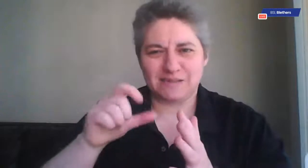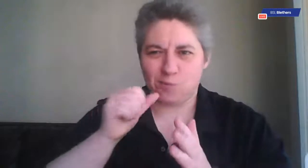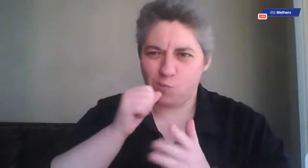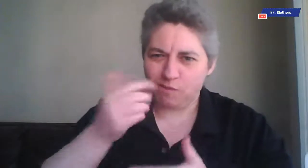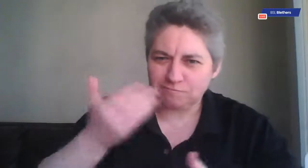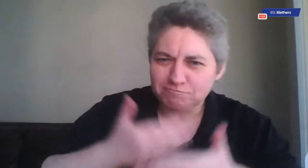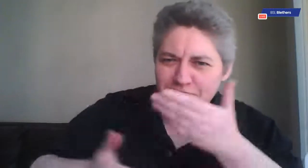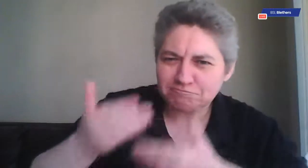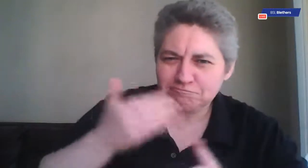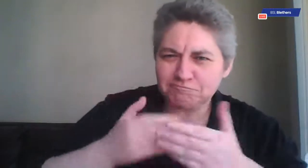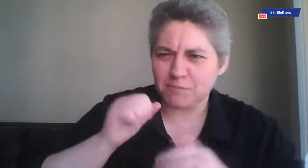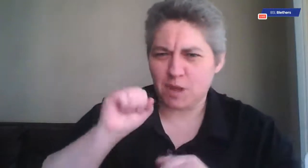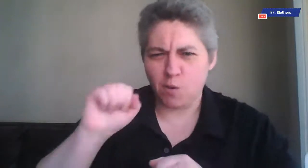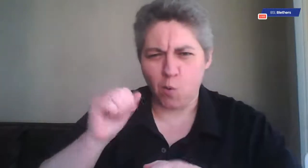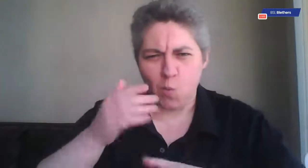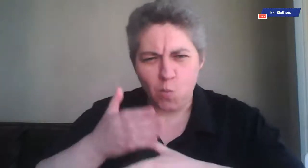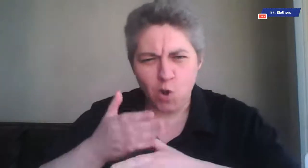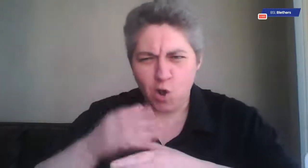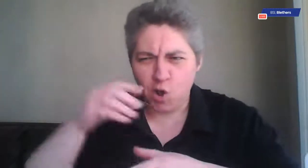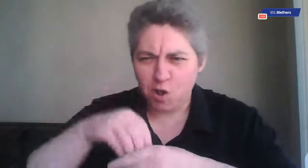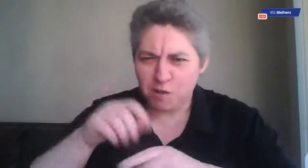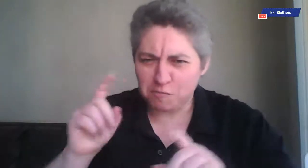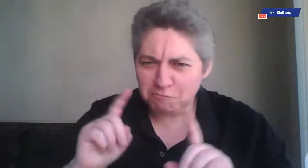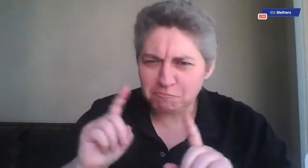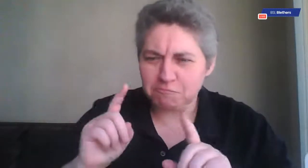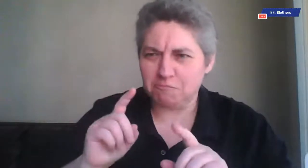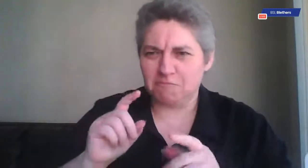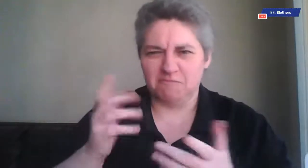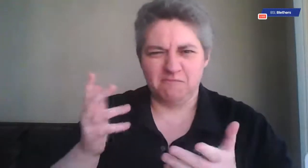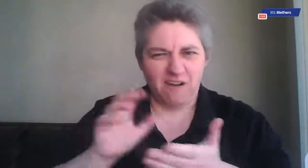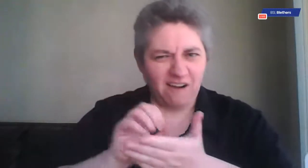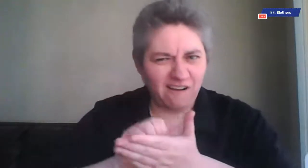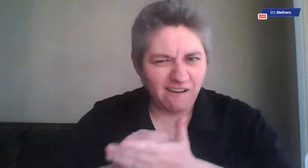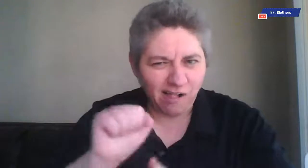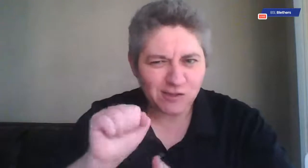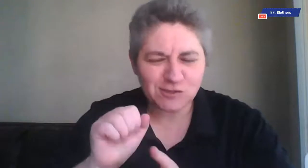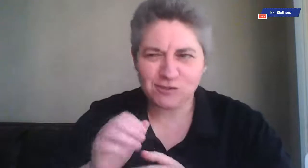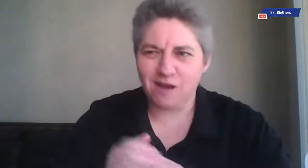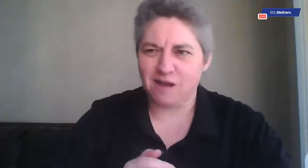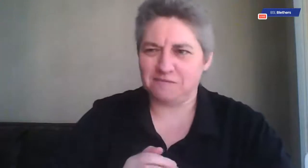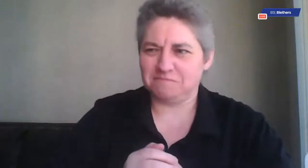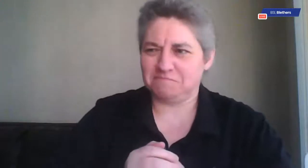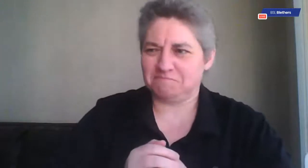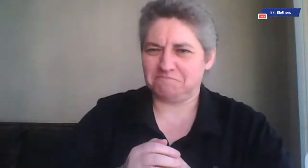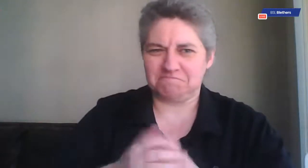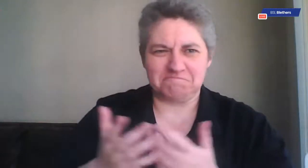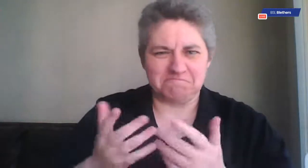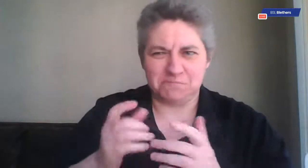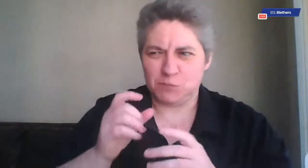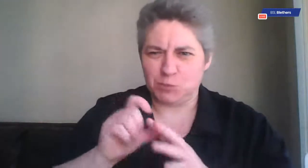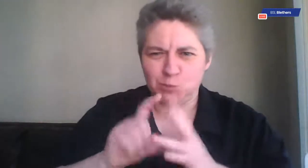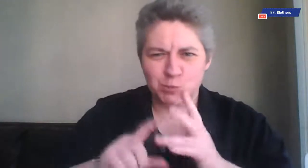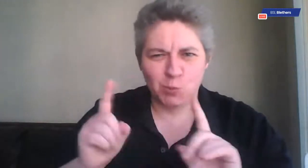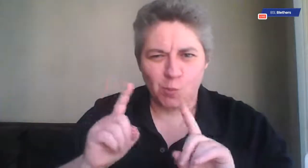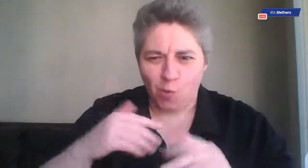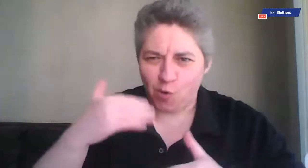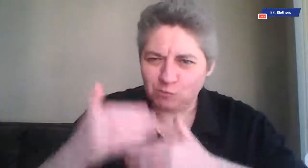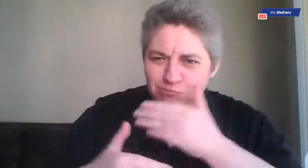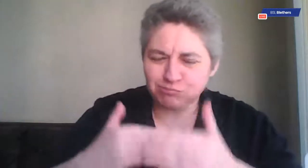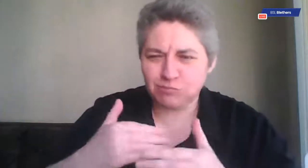all involved in the SEMDC. They're going to tell us a wee bit about their work, a bit about their